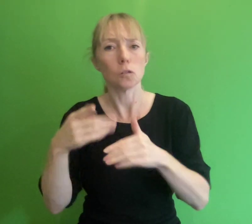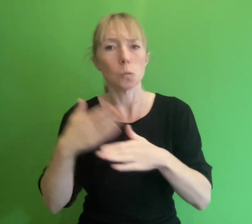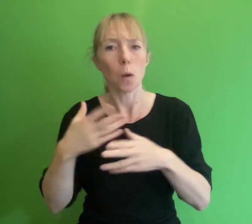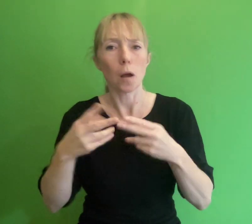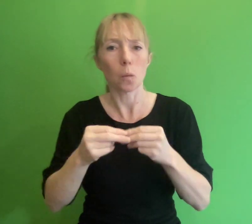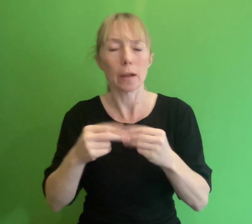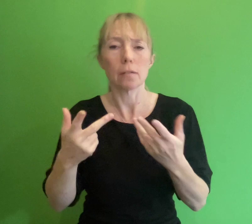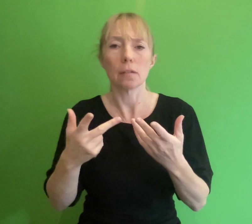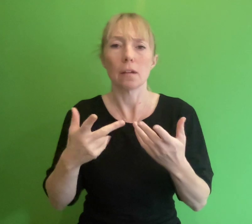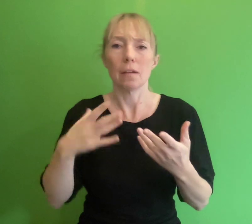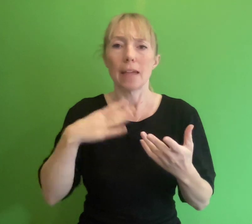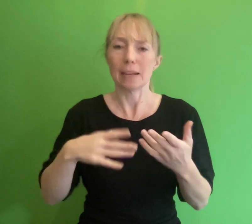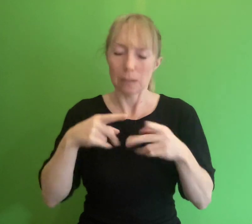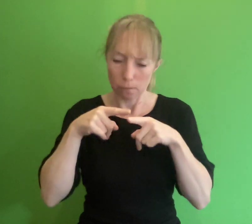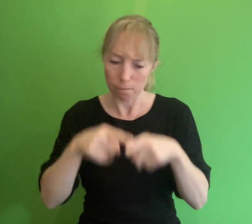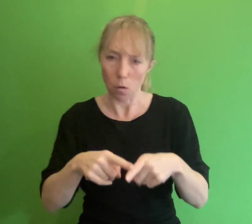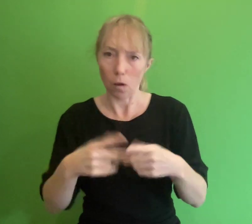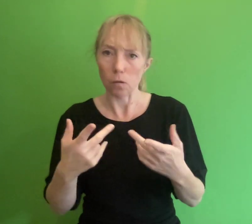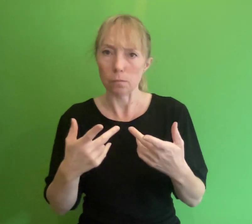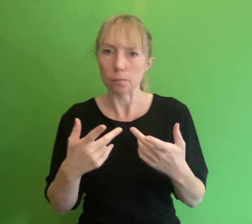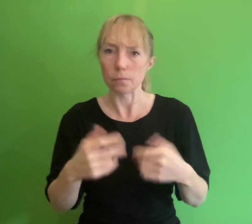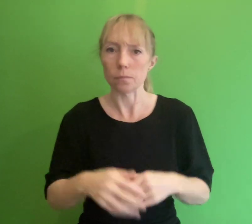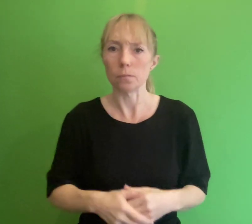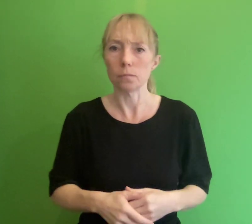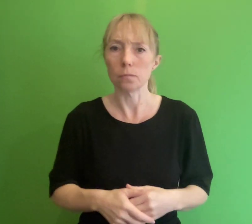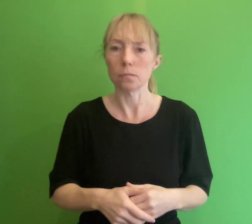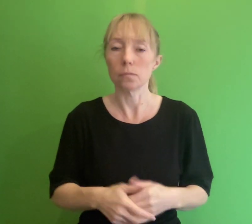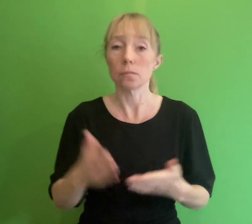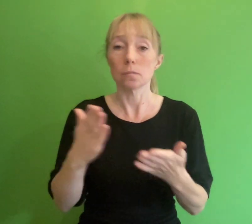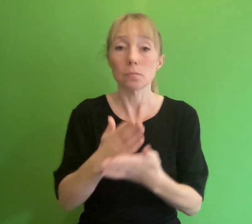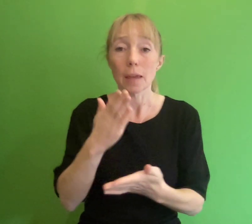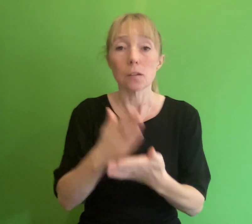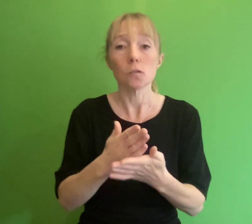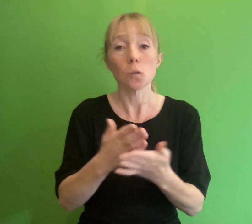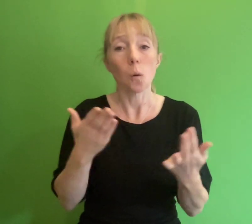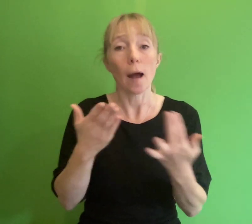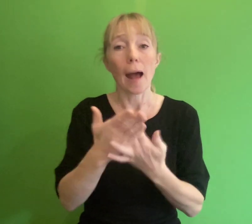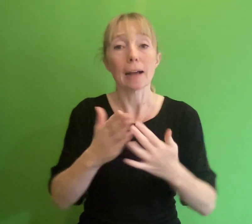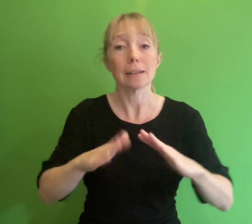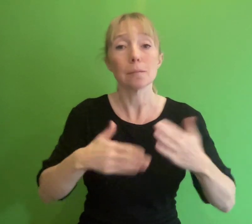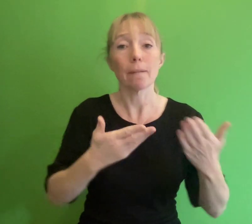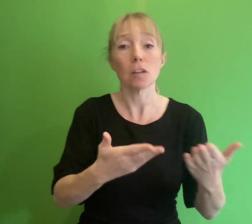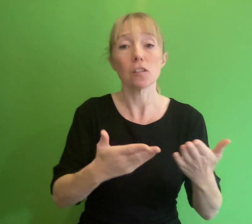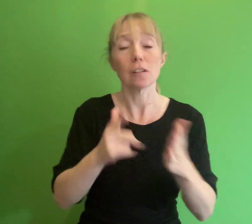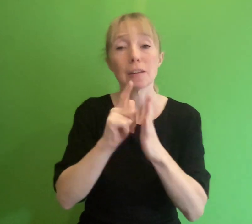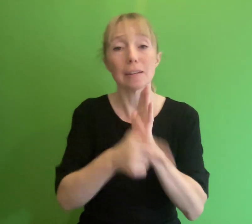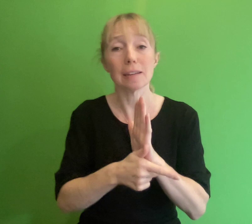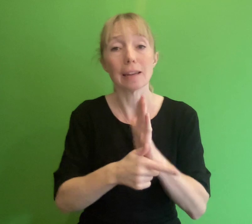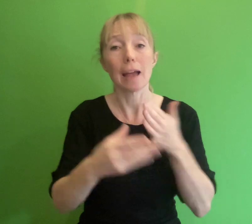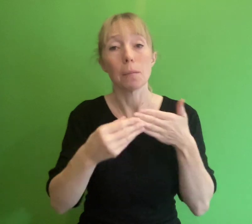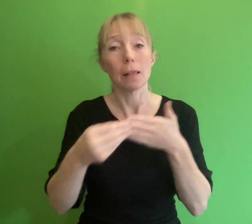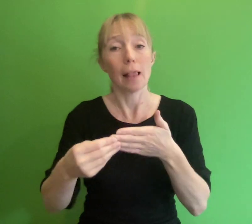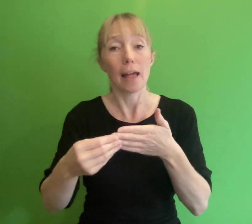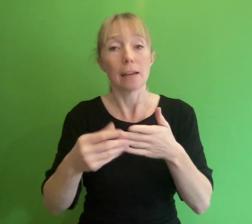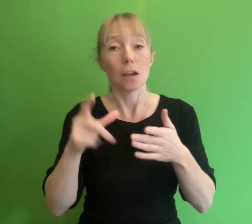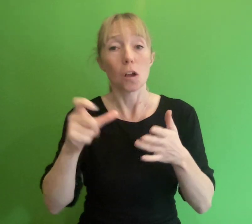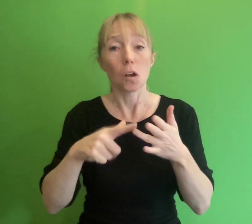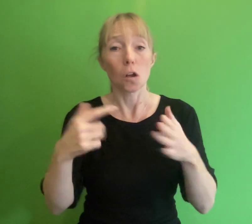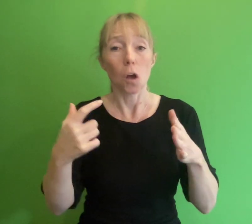they need to adhere to. Ensure access provisions and disabled-led co-production work are provided